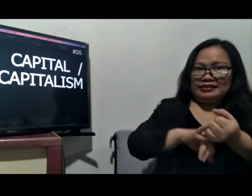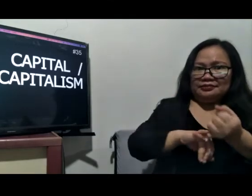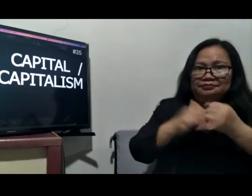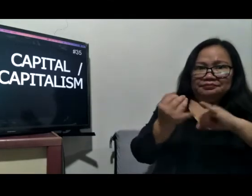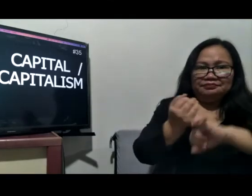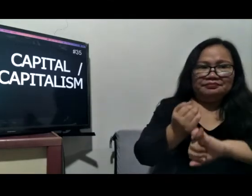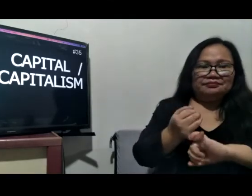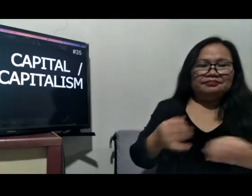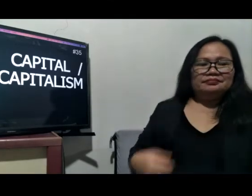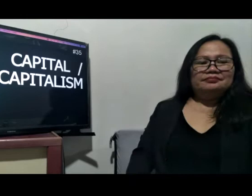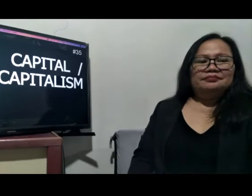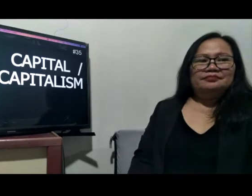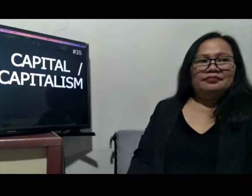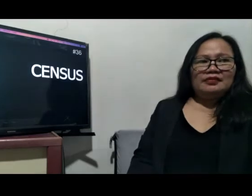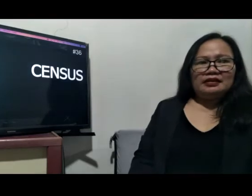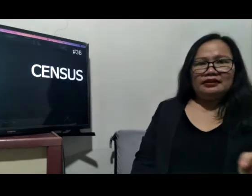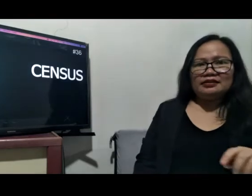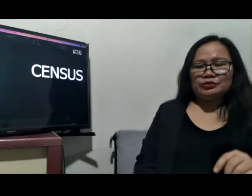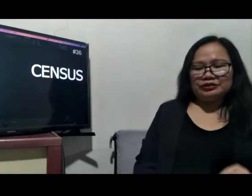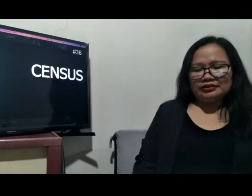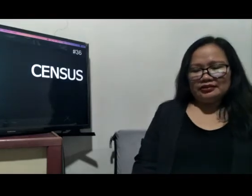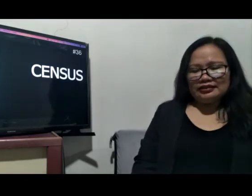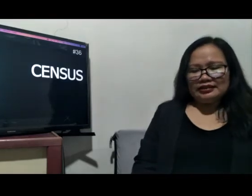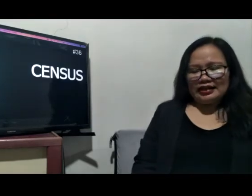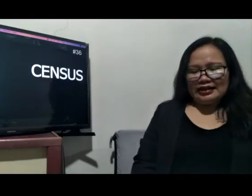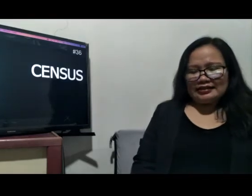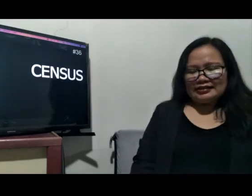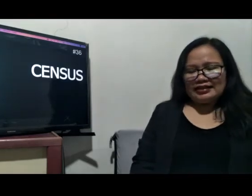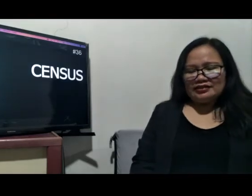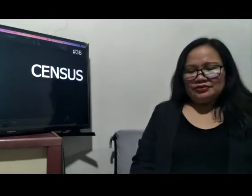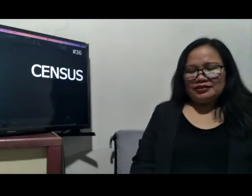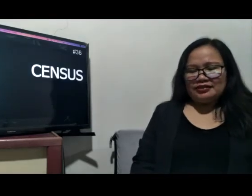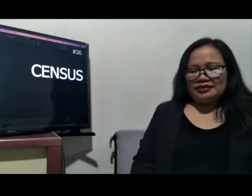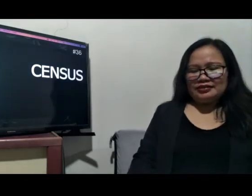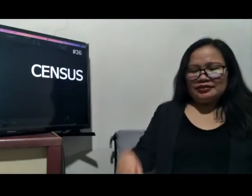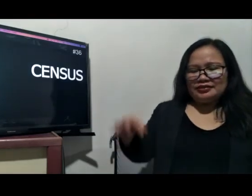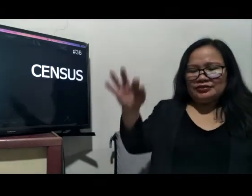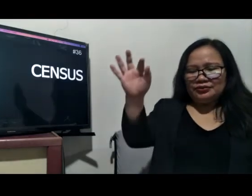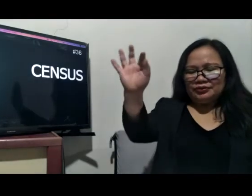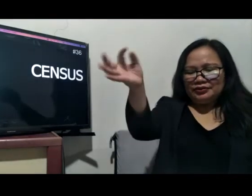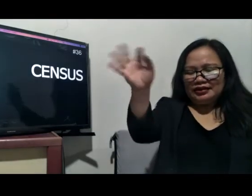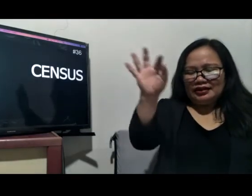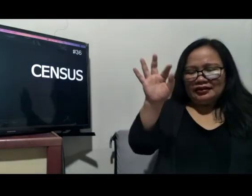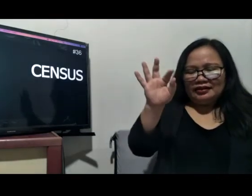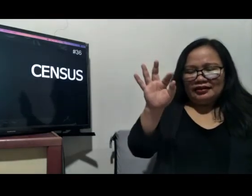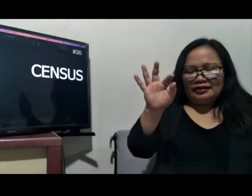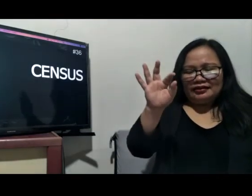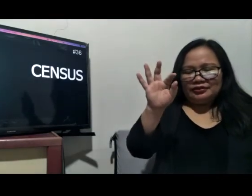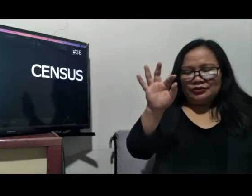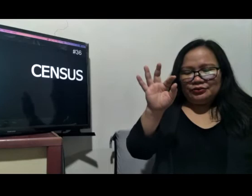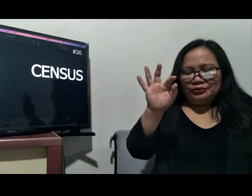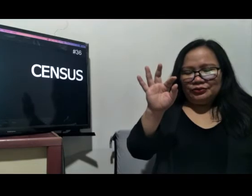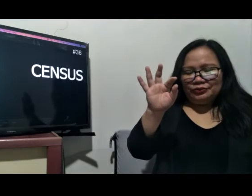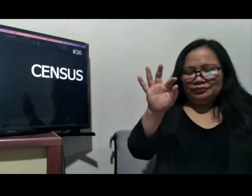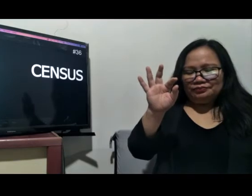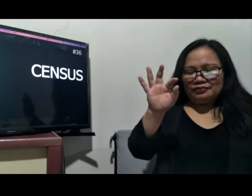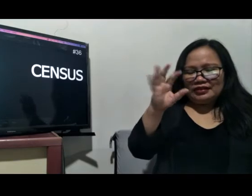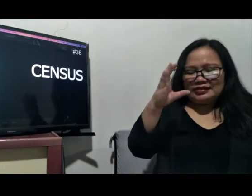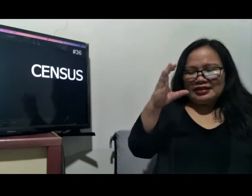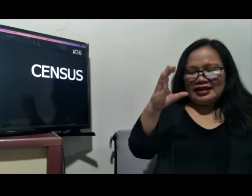Capitalism. Next word. Census. So you C